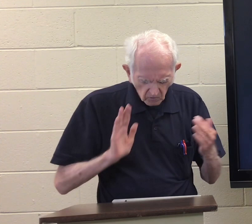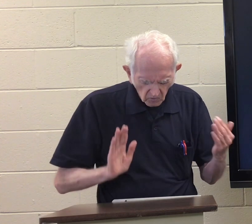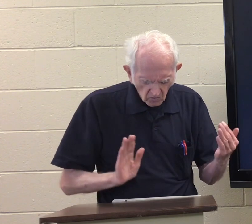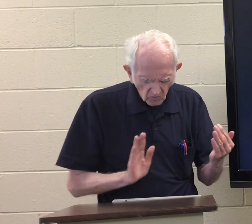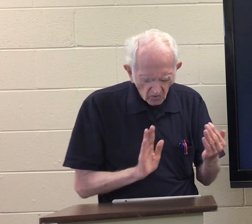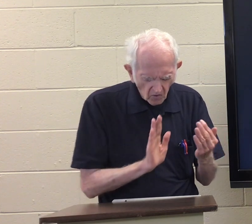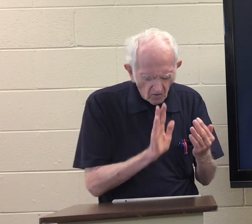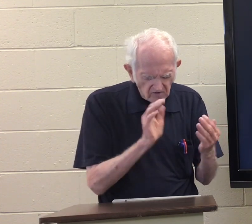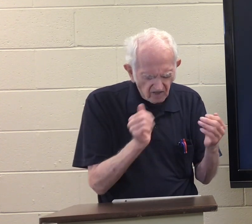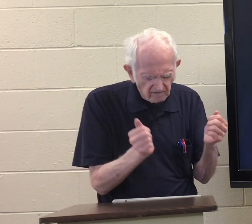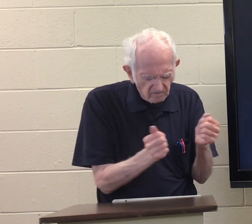us